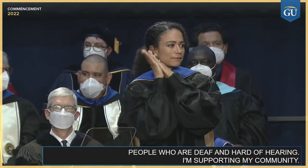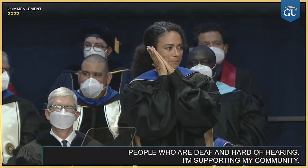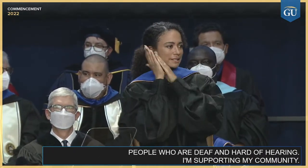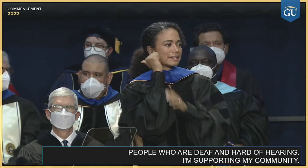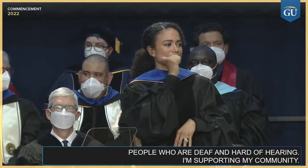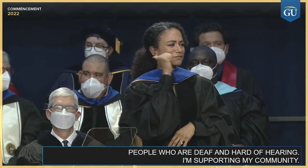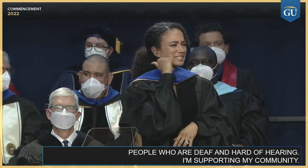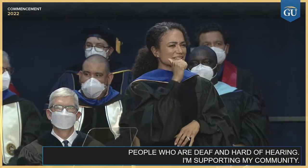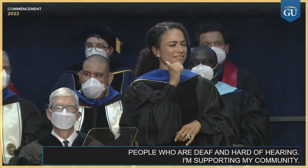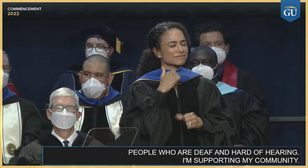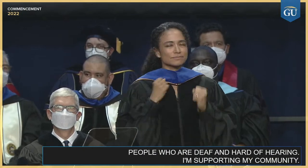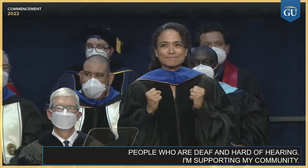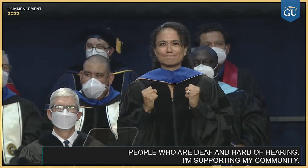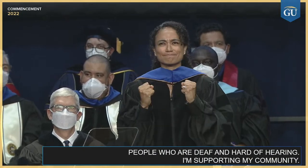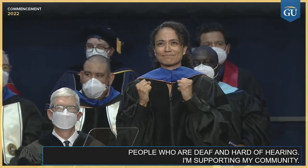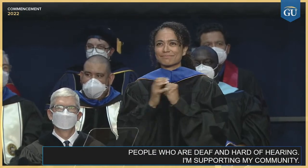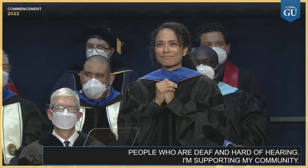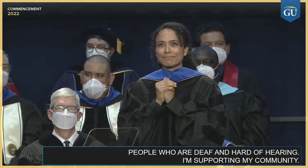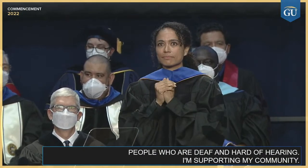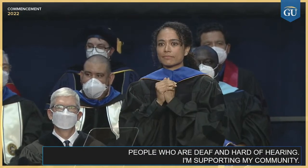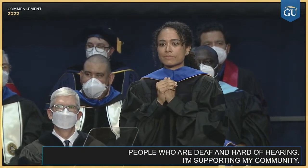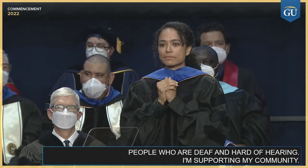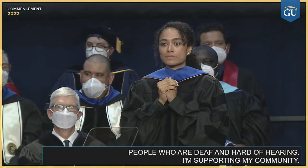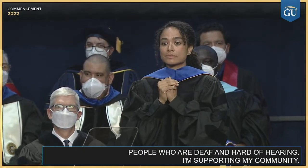This is what gets me out of bed each and every day.